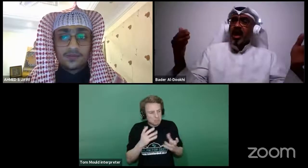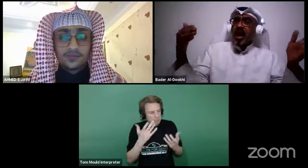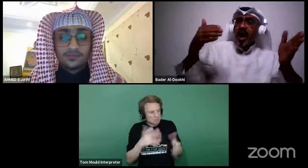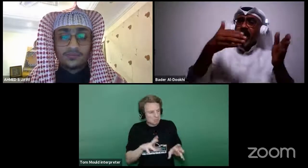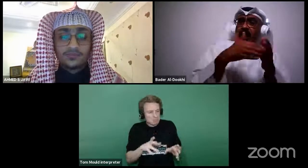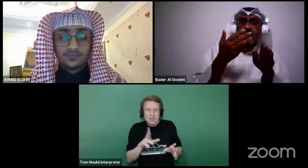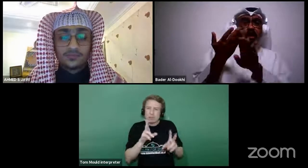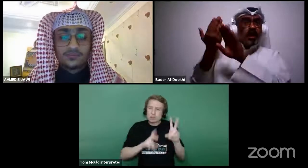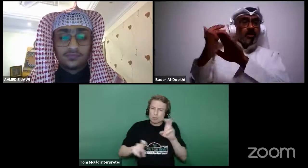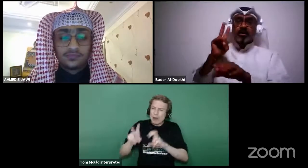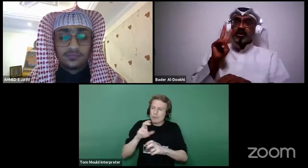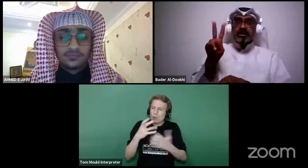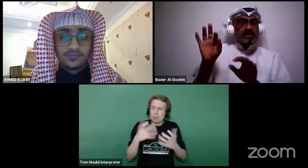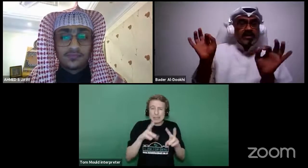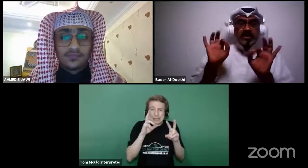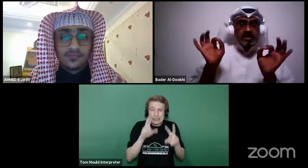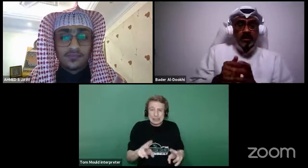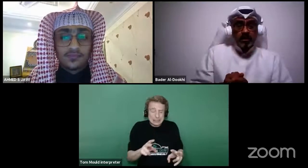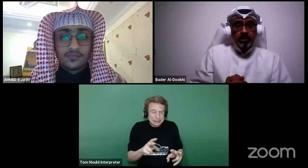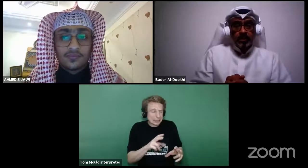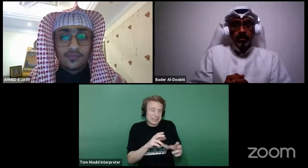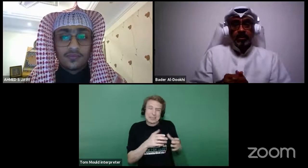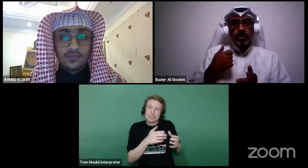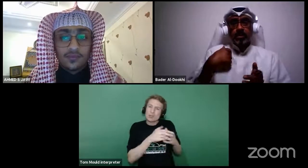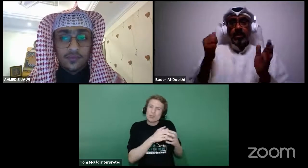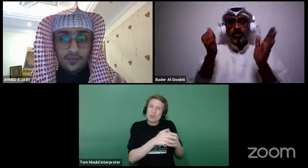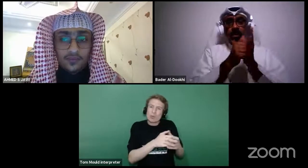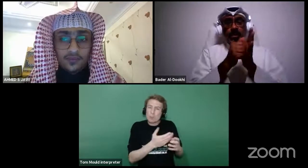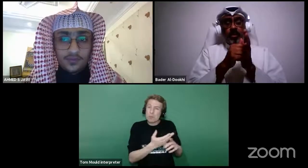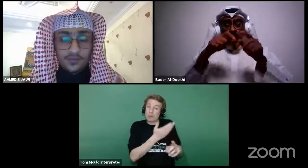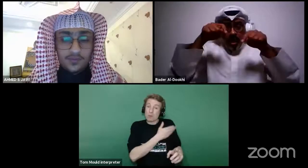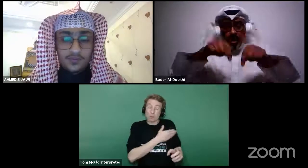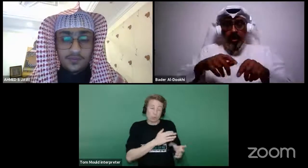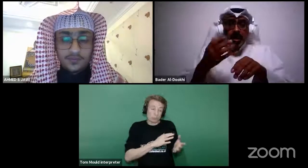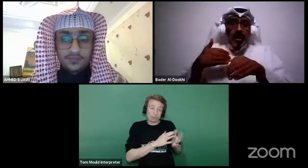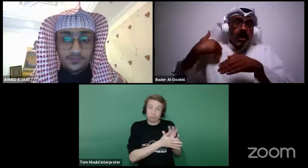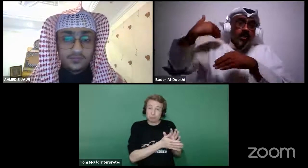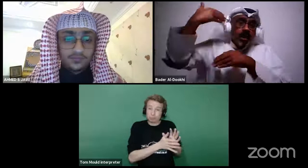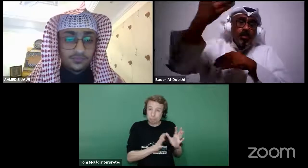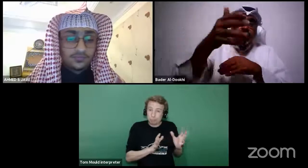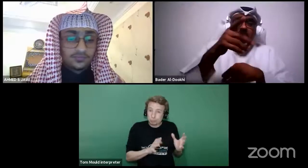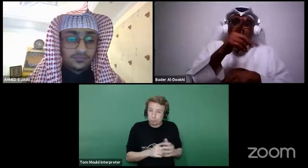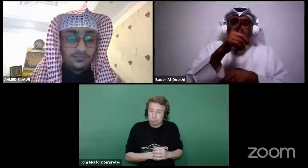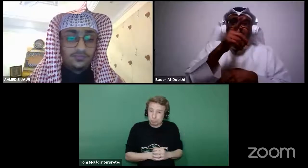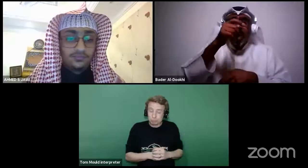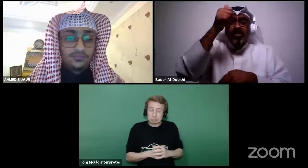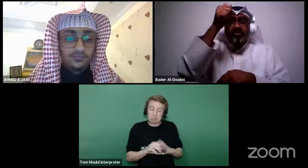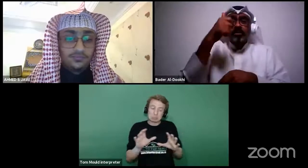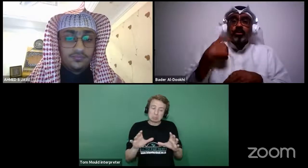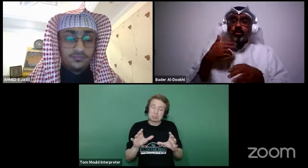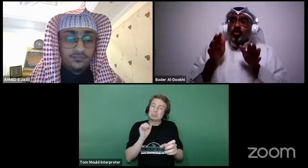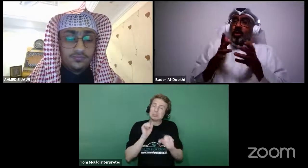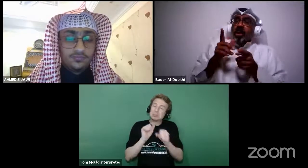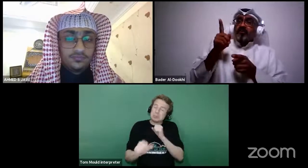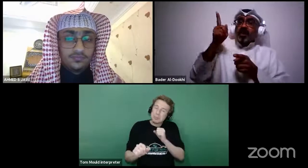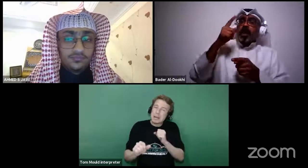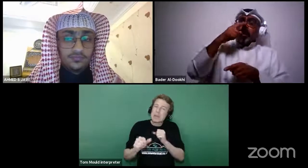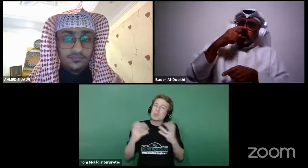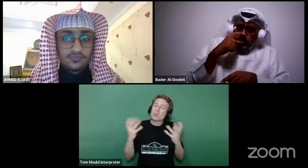them? And verily the home of the hereafter is the best for those who fear Allah and obey him.